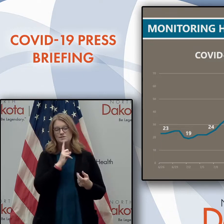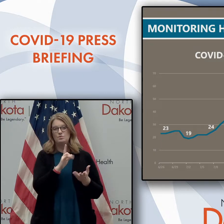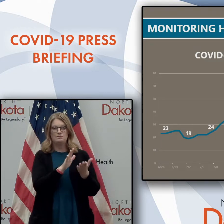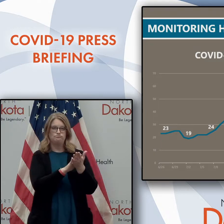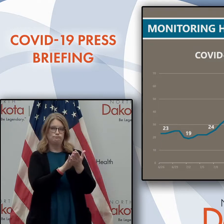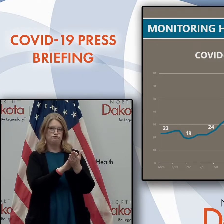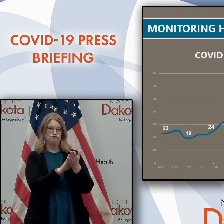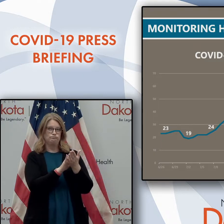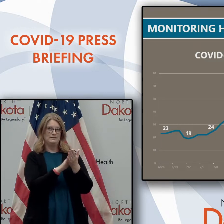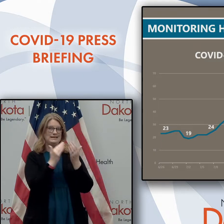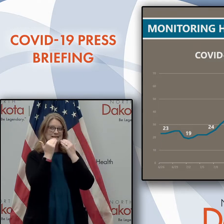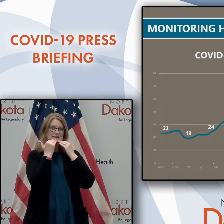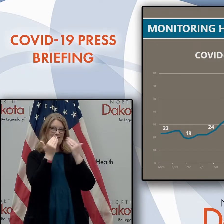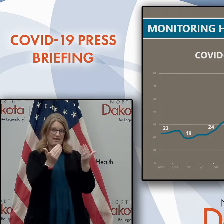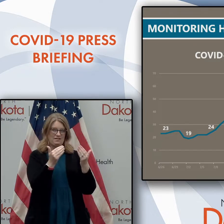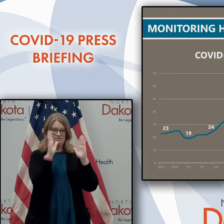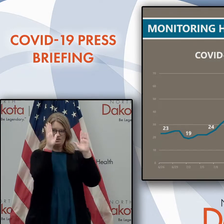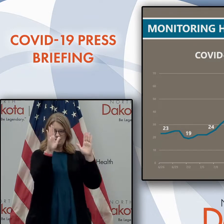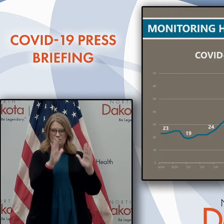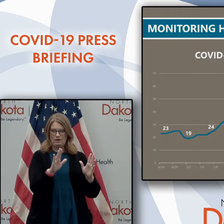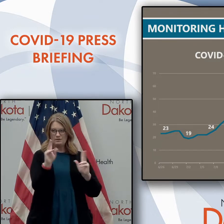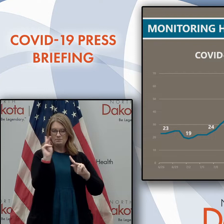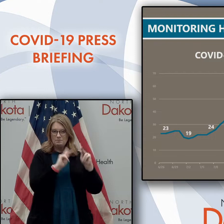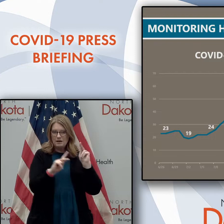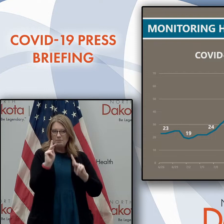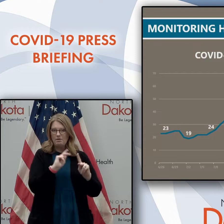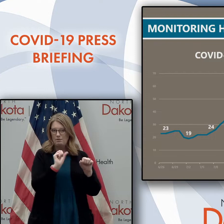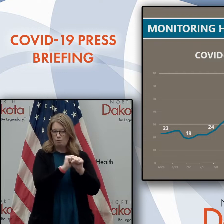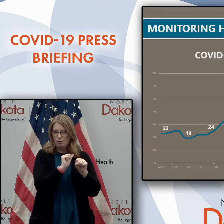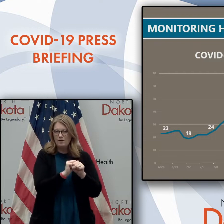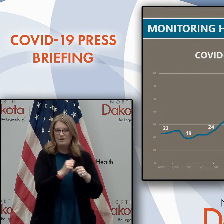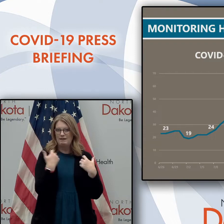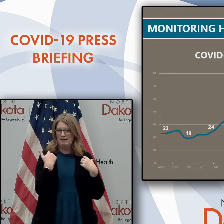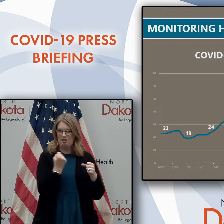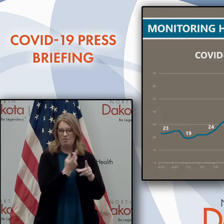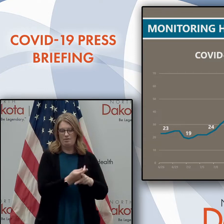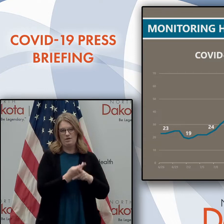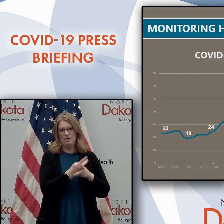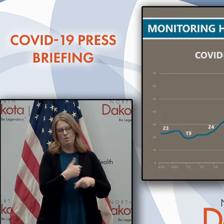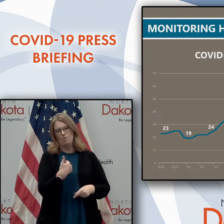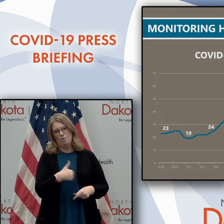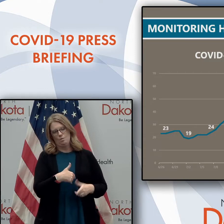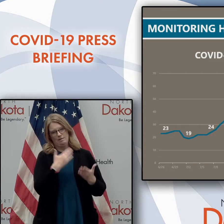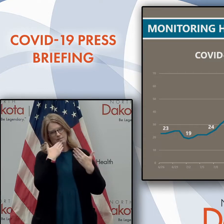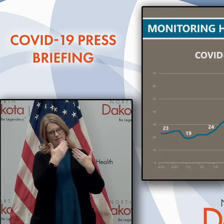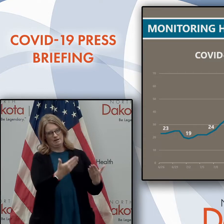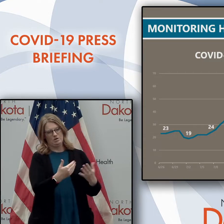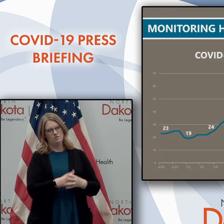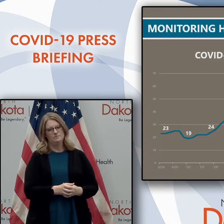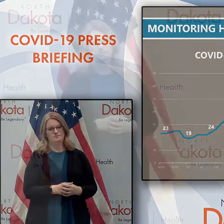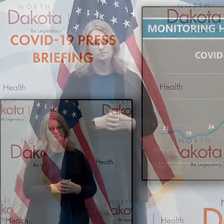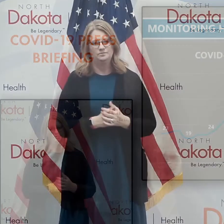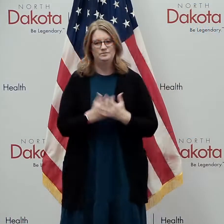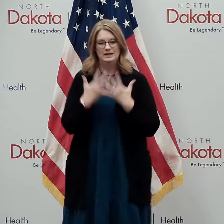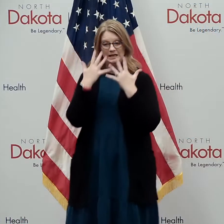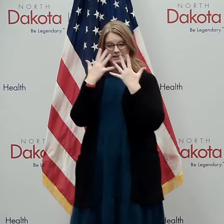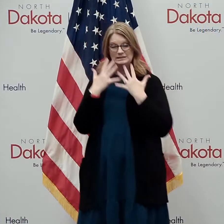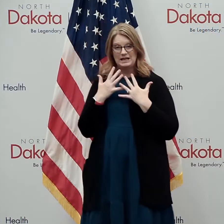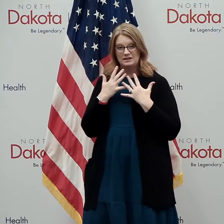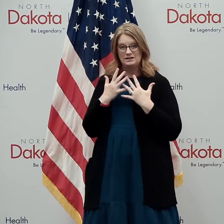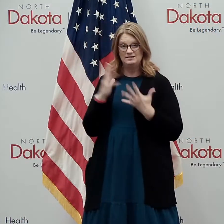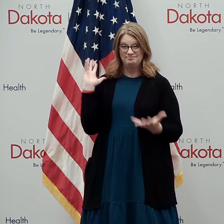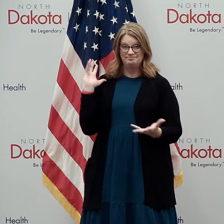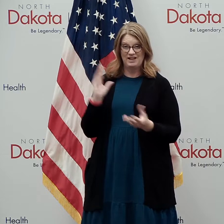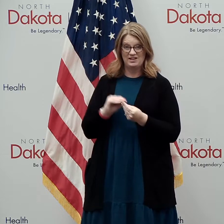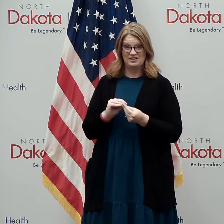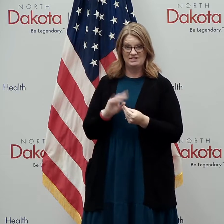and thank you to all of the great folks that we have, the frontline workers in healthcare. As I mentioned, sadly, we have had 8